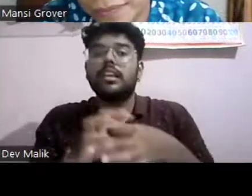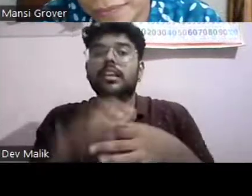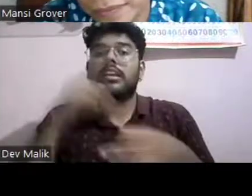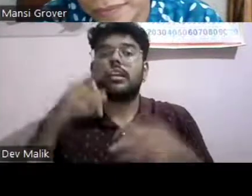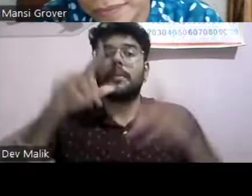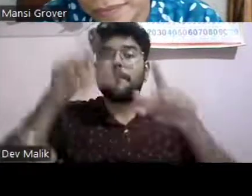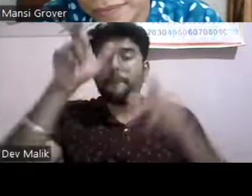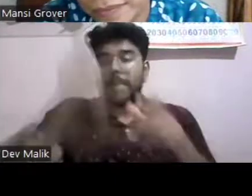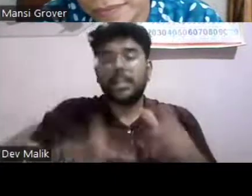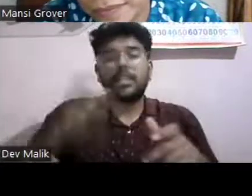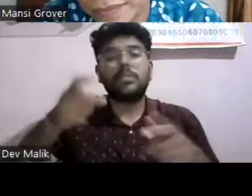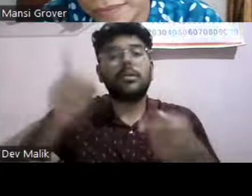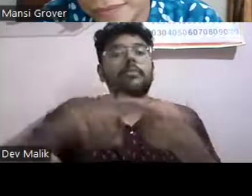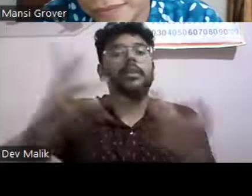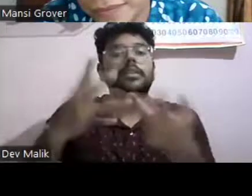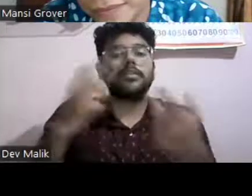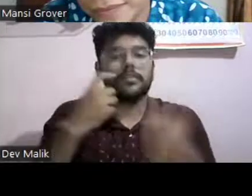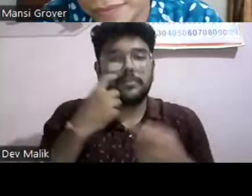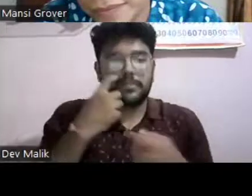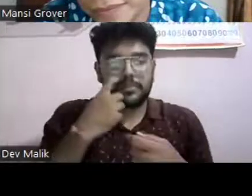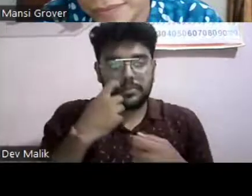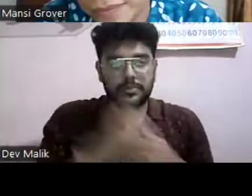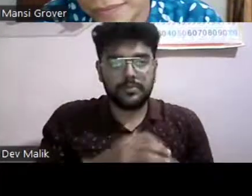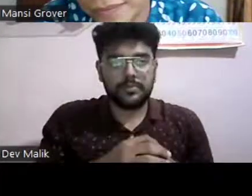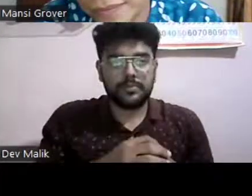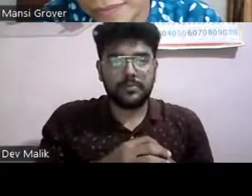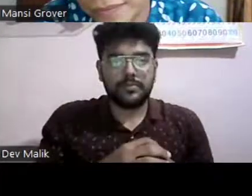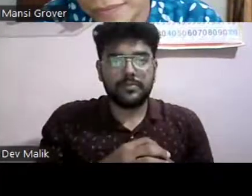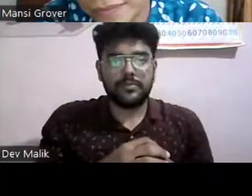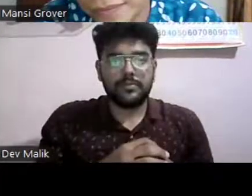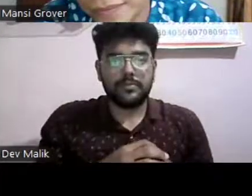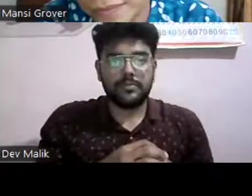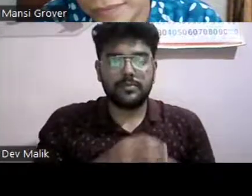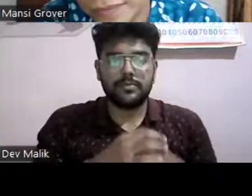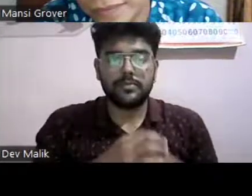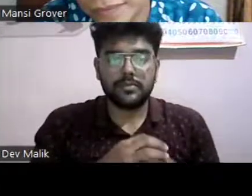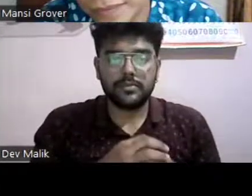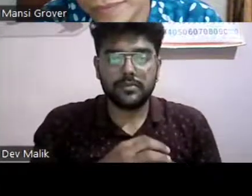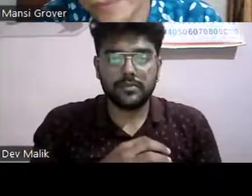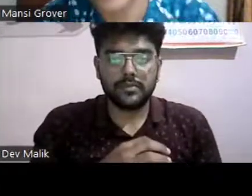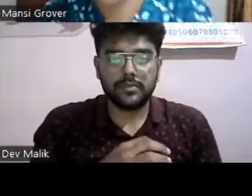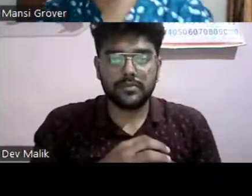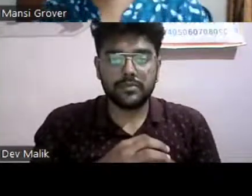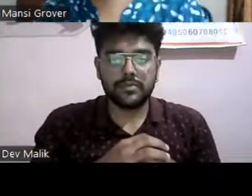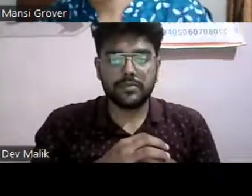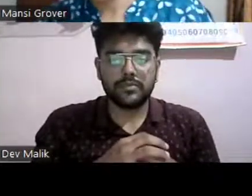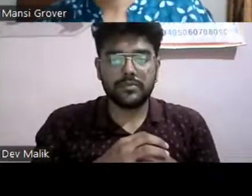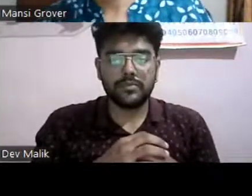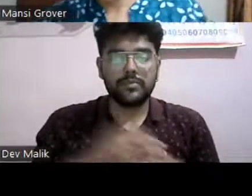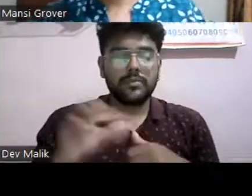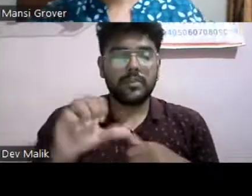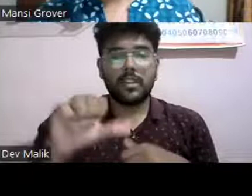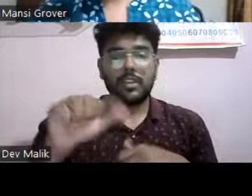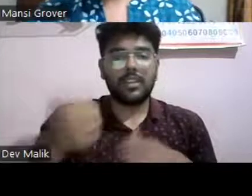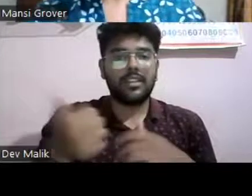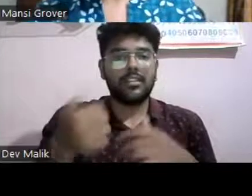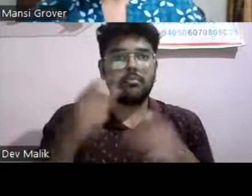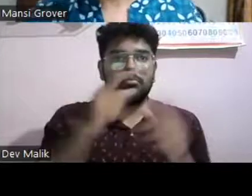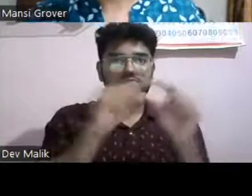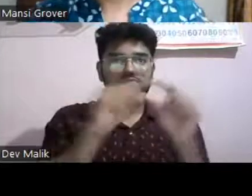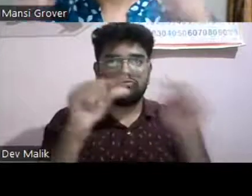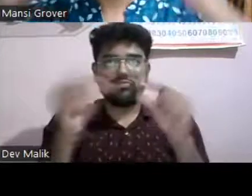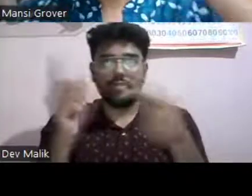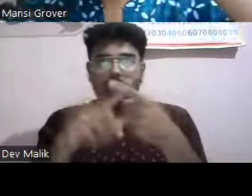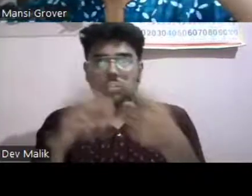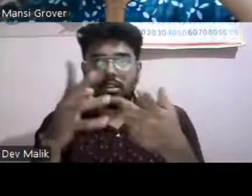characters. It's more often than not. A character is introduced and then something happens, which is also in